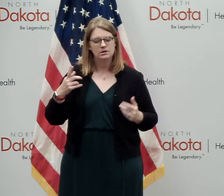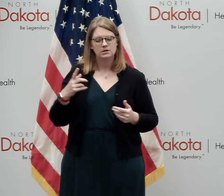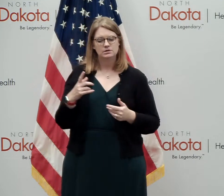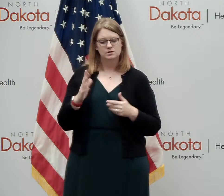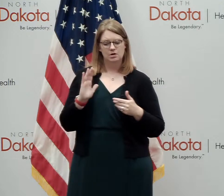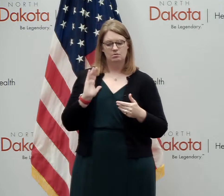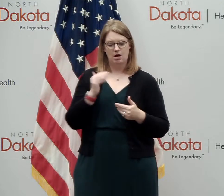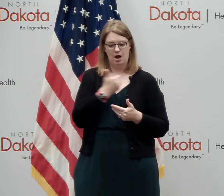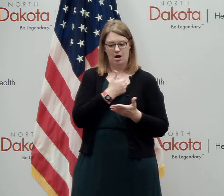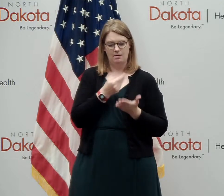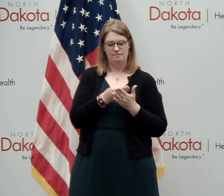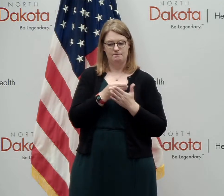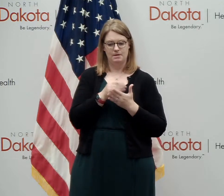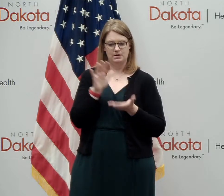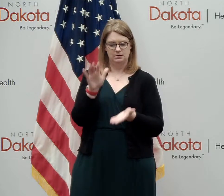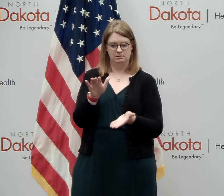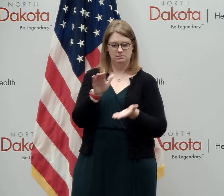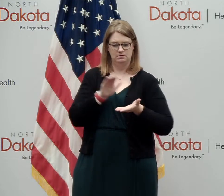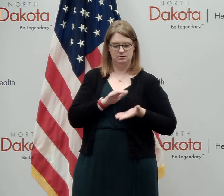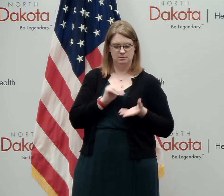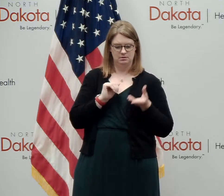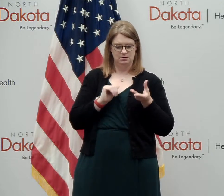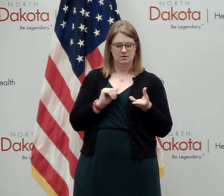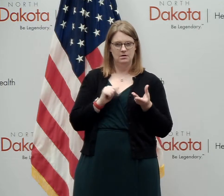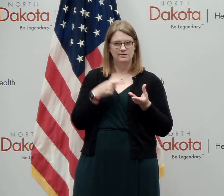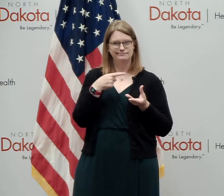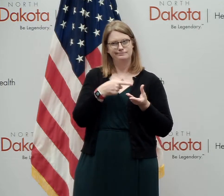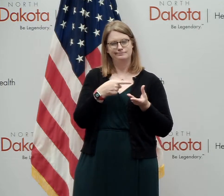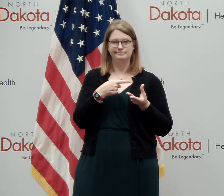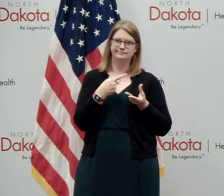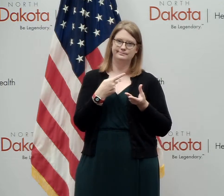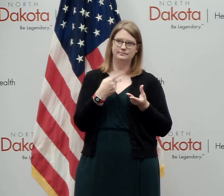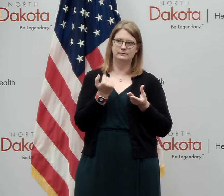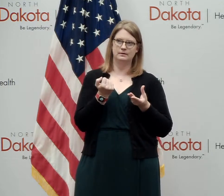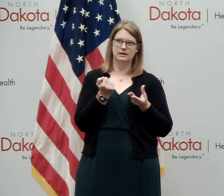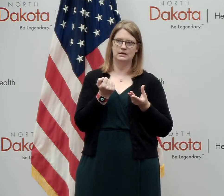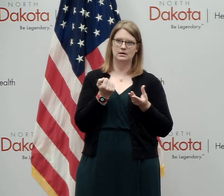spend a small portion. I guess this is about